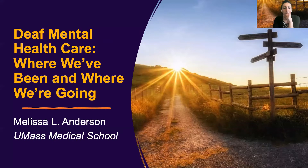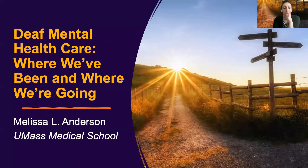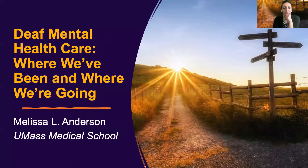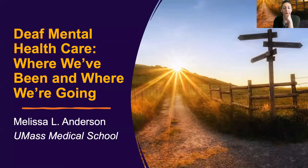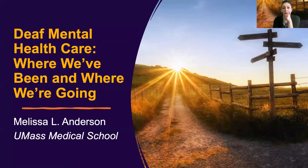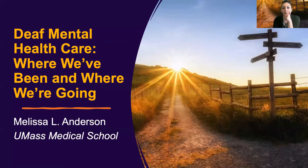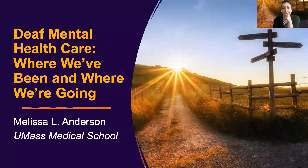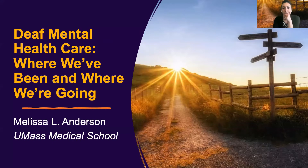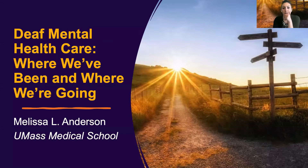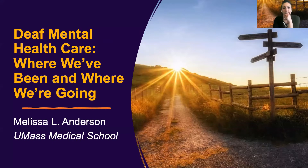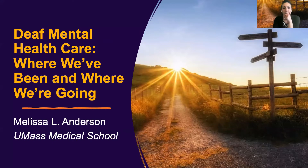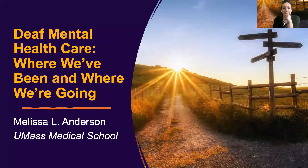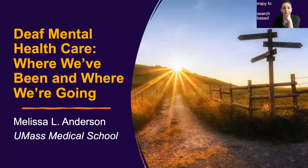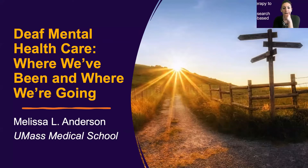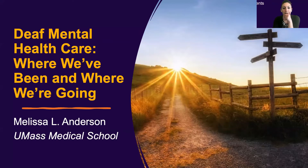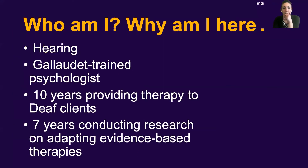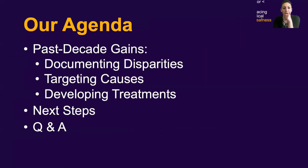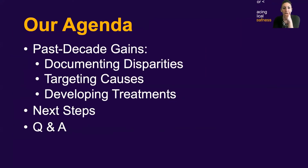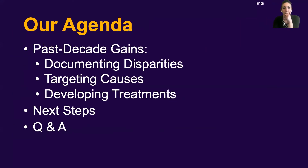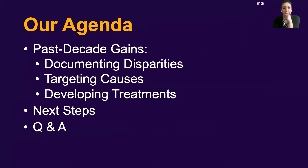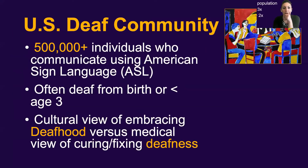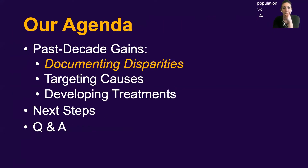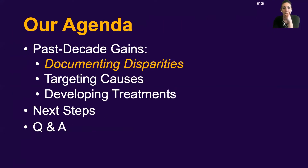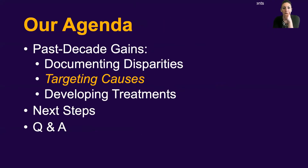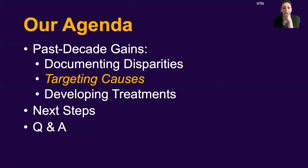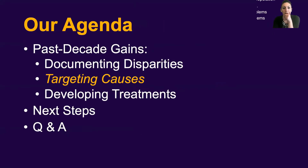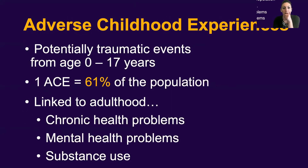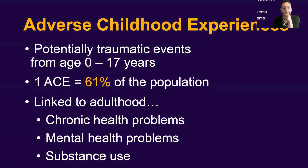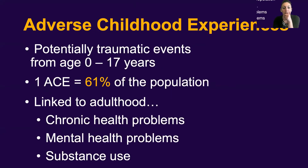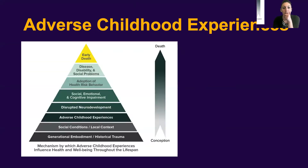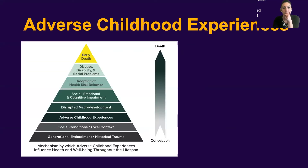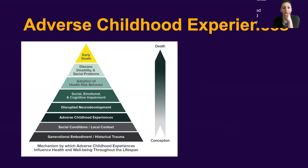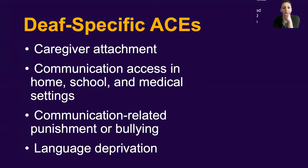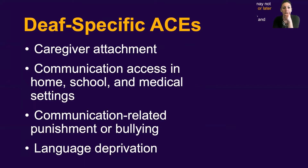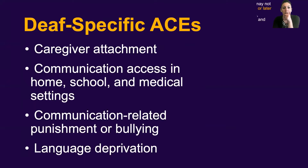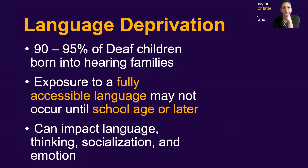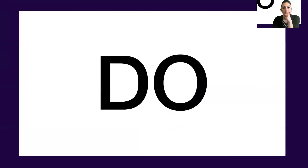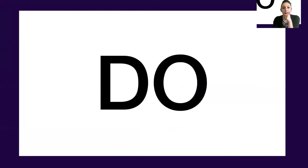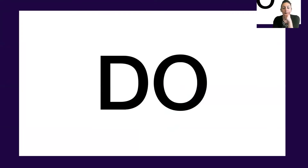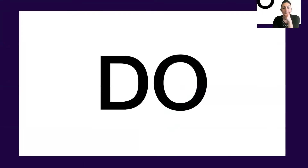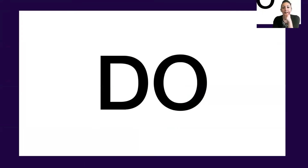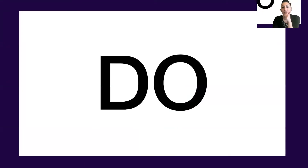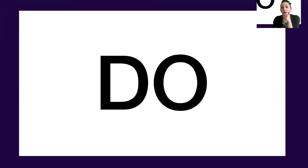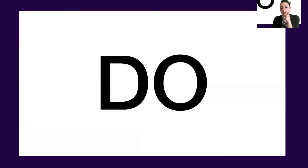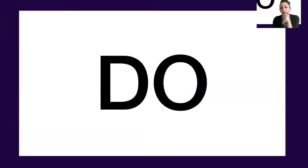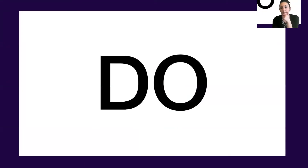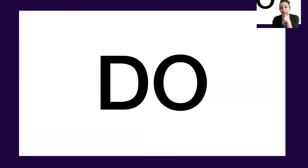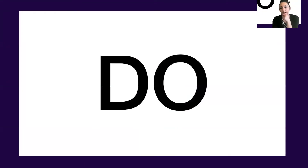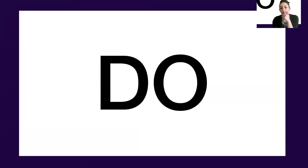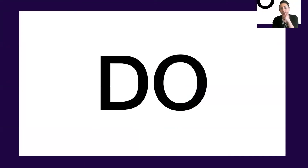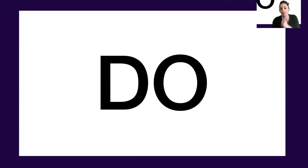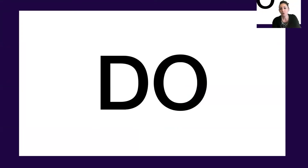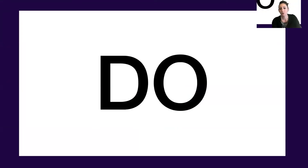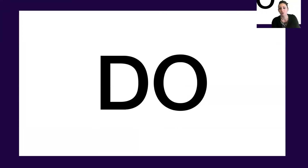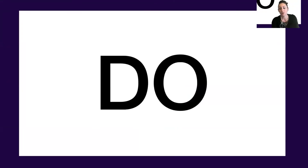Okay, so let me just get back to where I was. And I saw in the chat